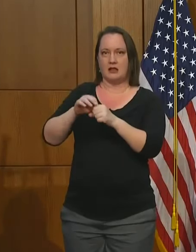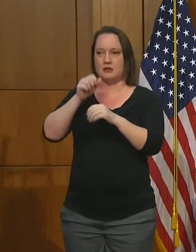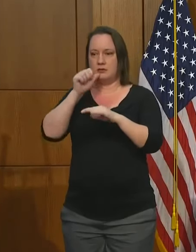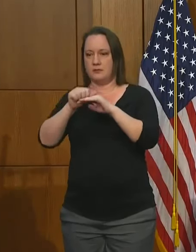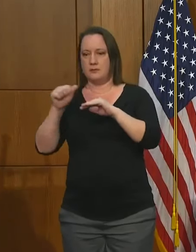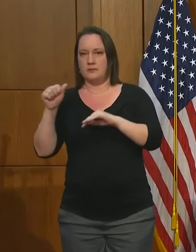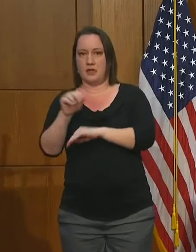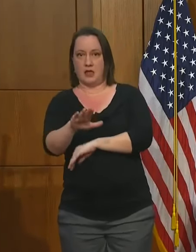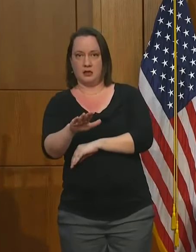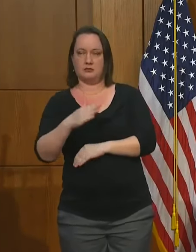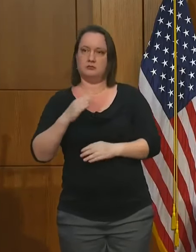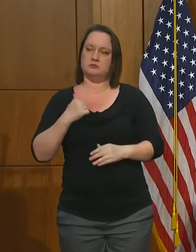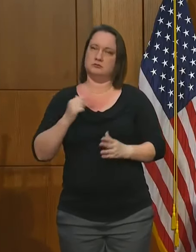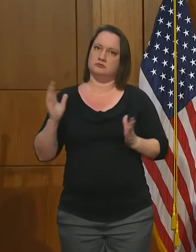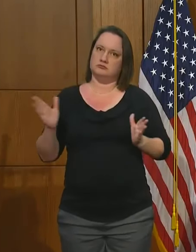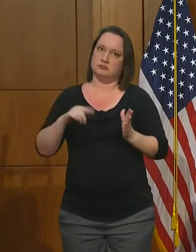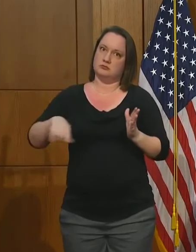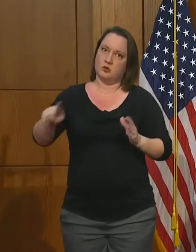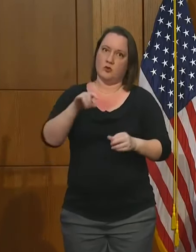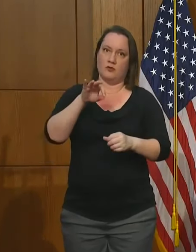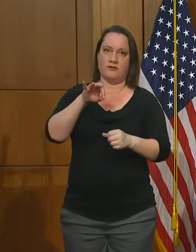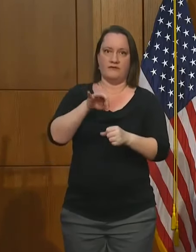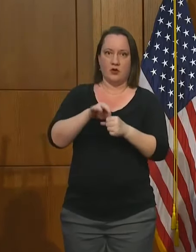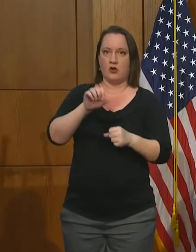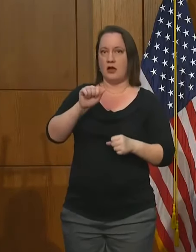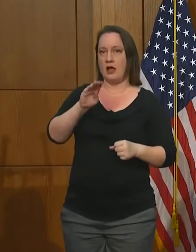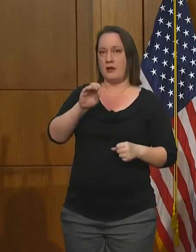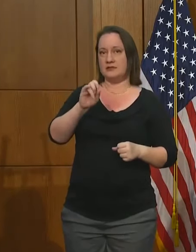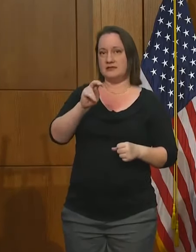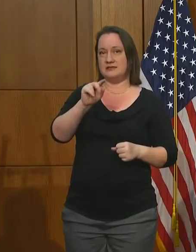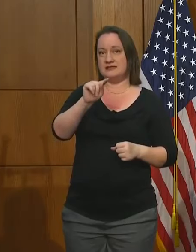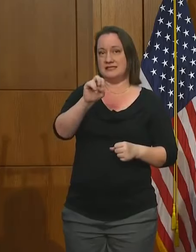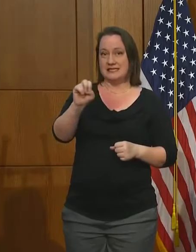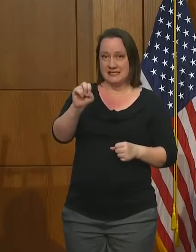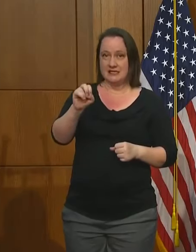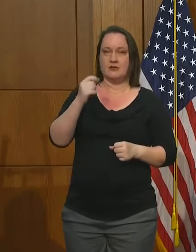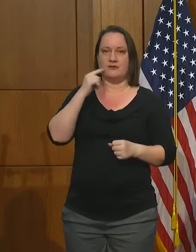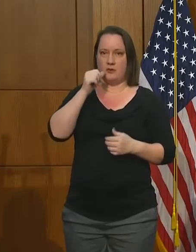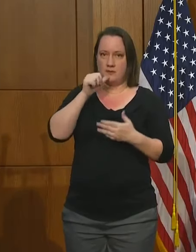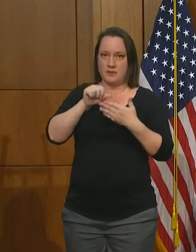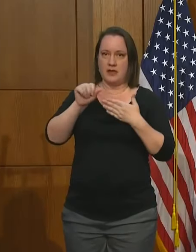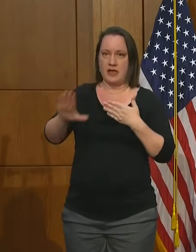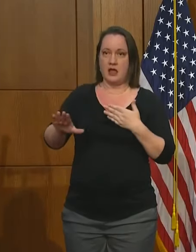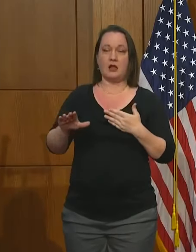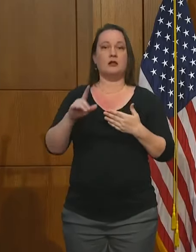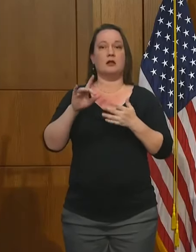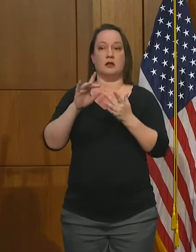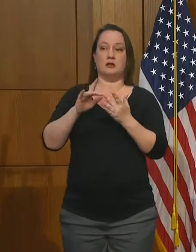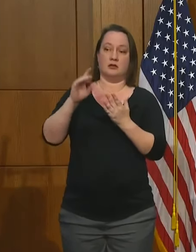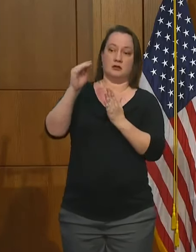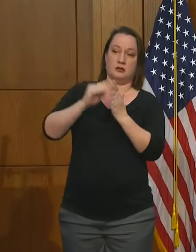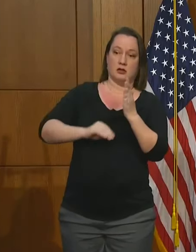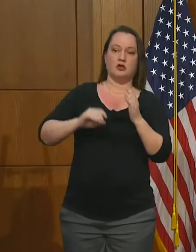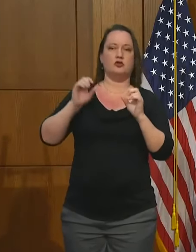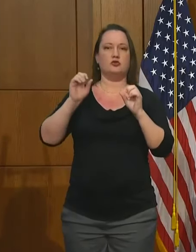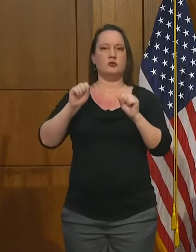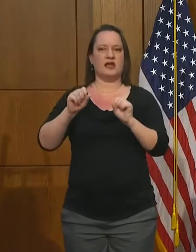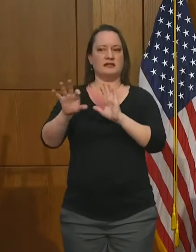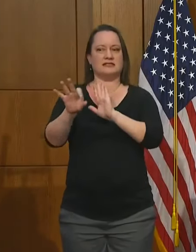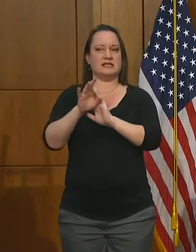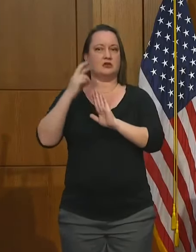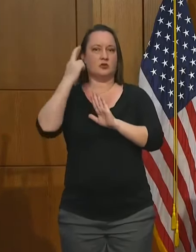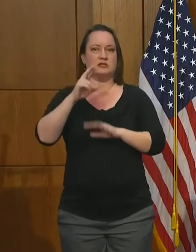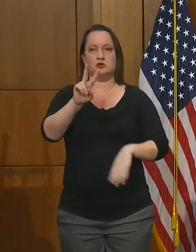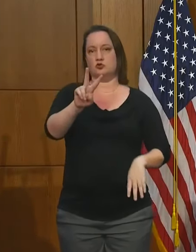to vote absentee by mail. You can mark reason 2A. It also will have beside it